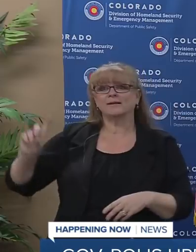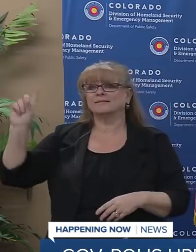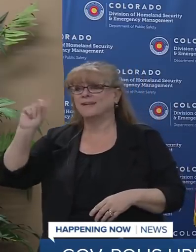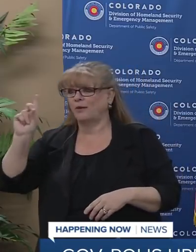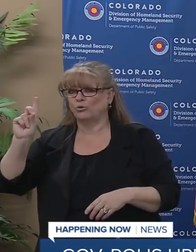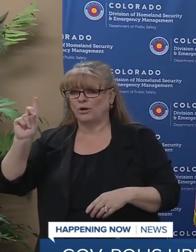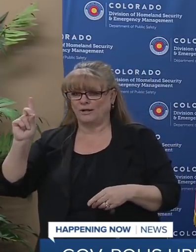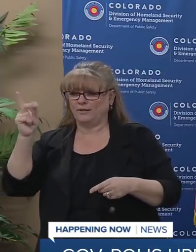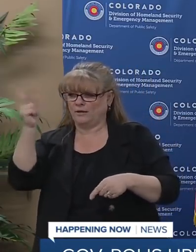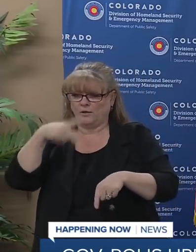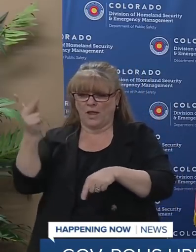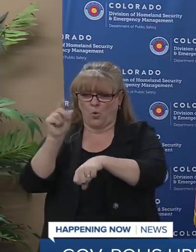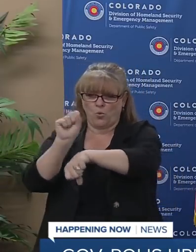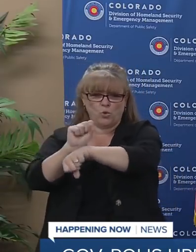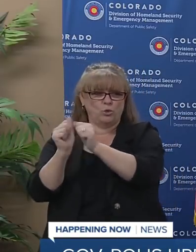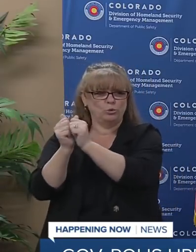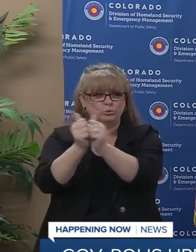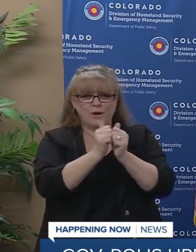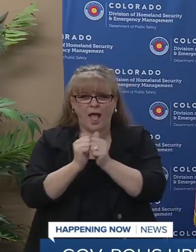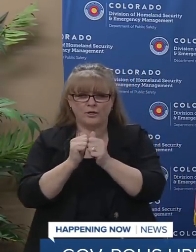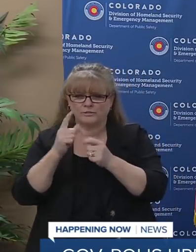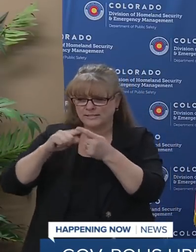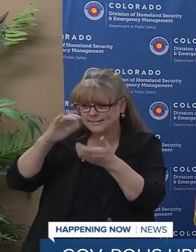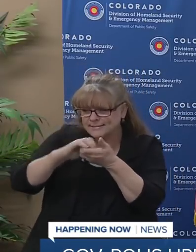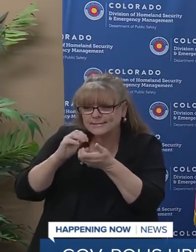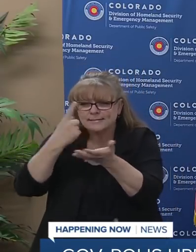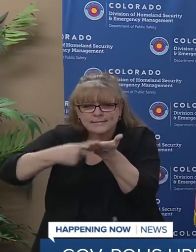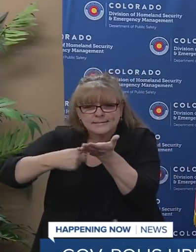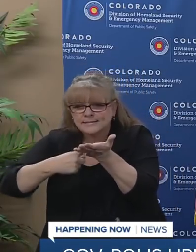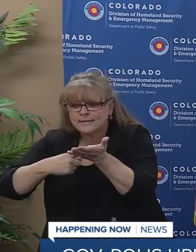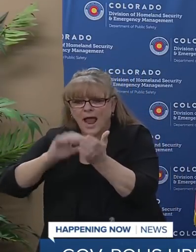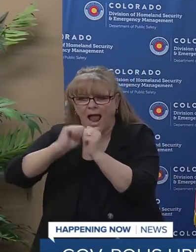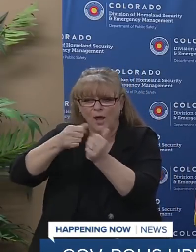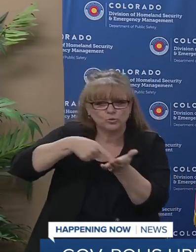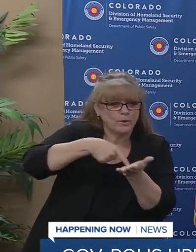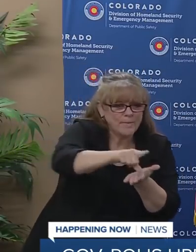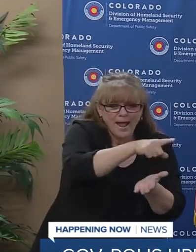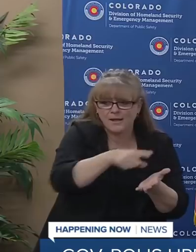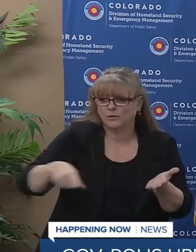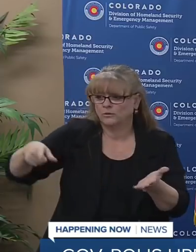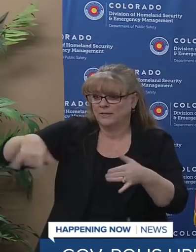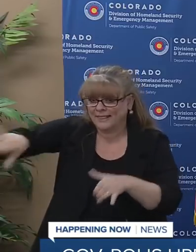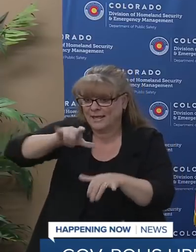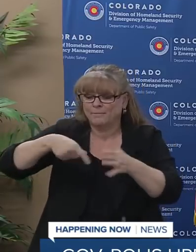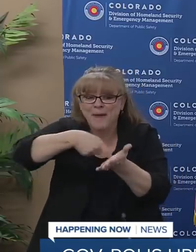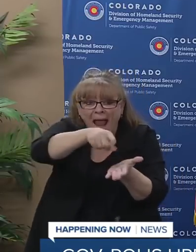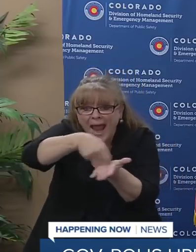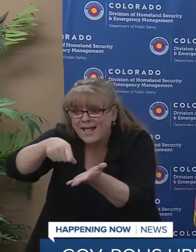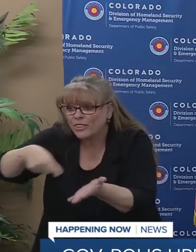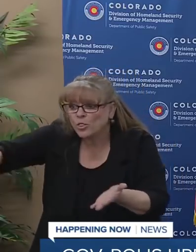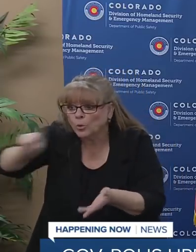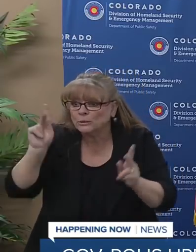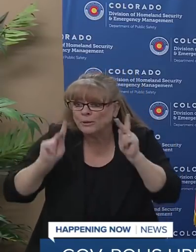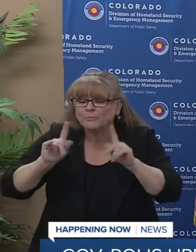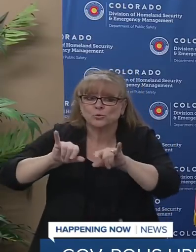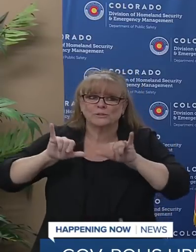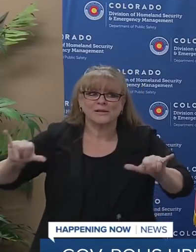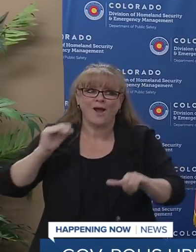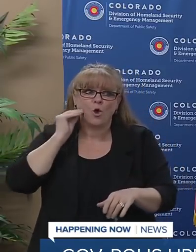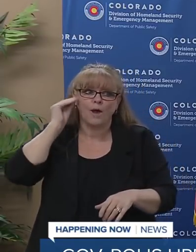government here to say, we need to pay you to stay at home. Now, please keep a close eye on coloradoui.gov. That's